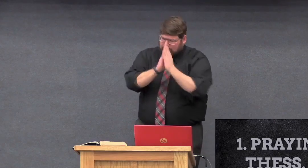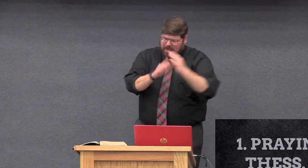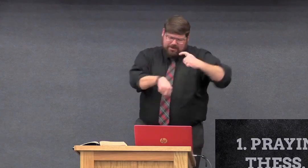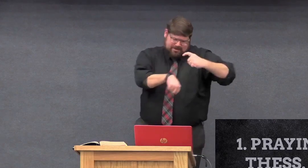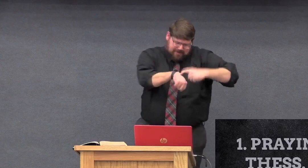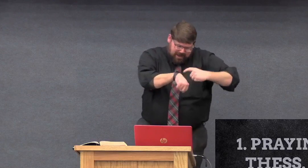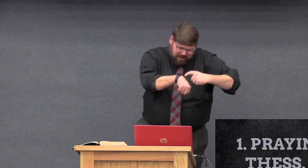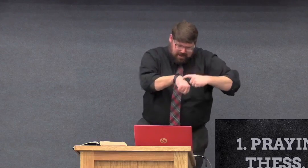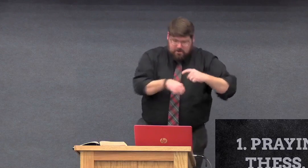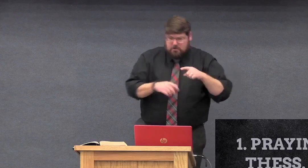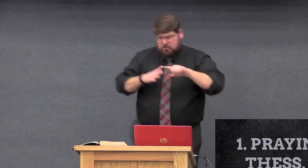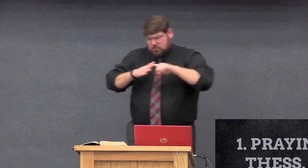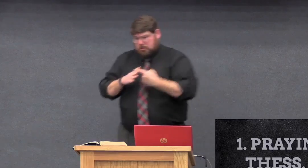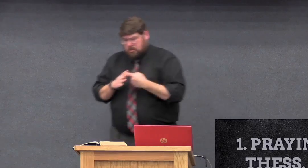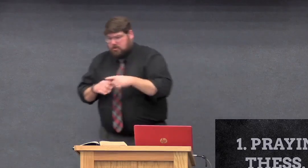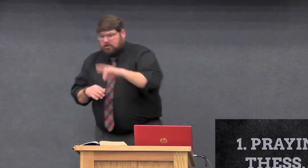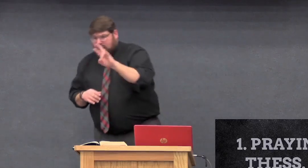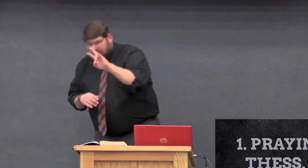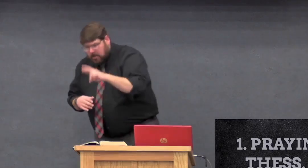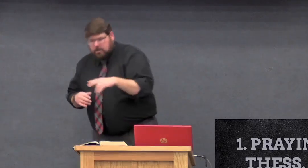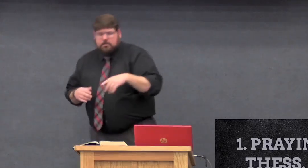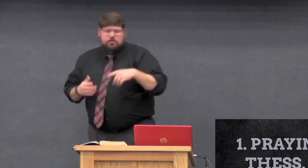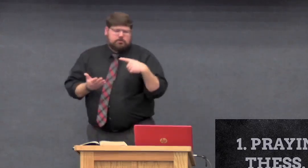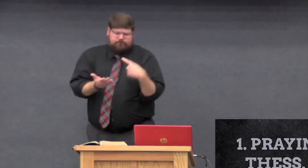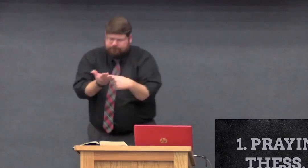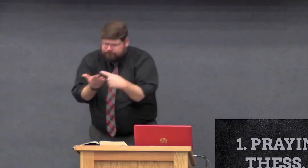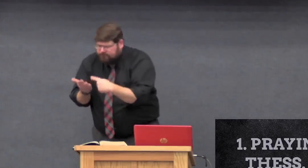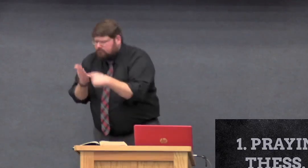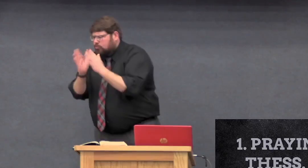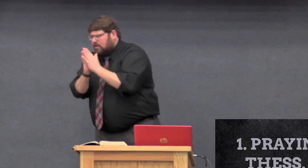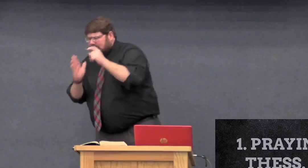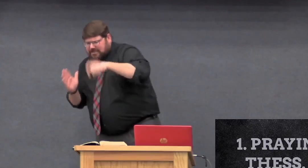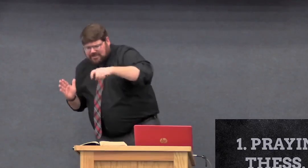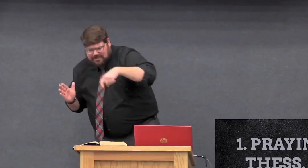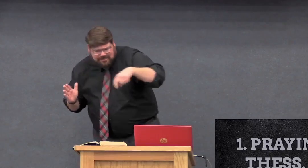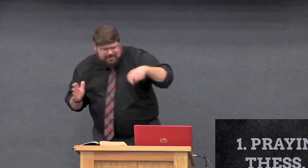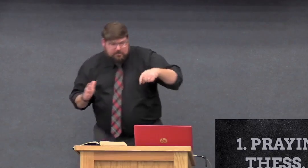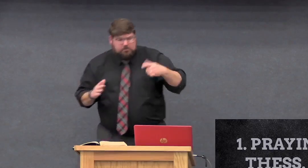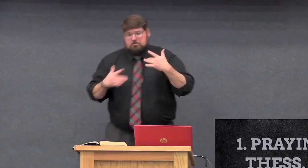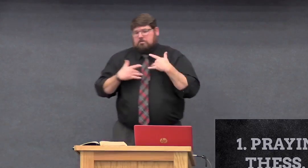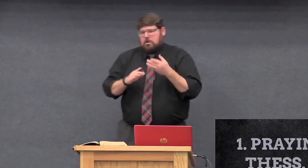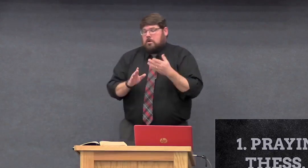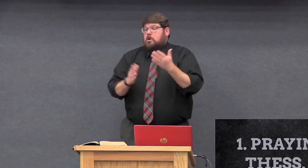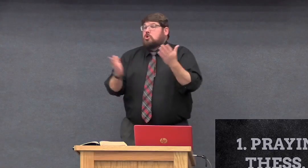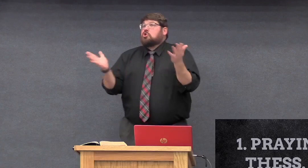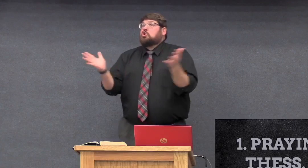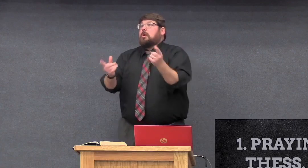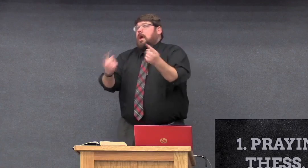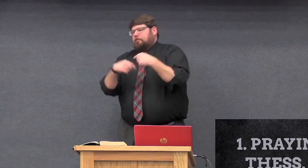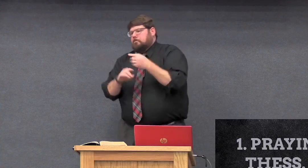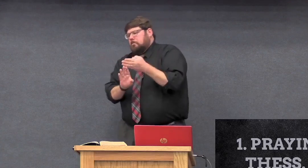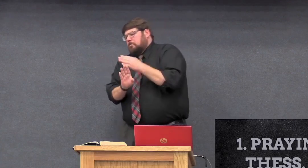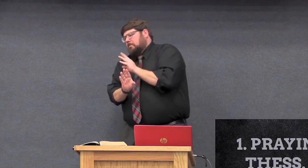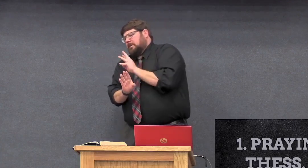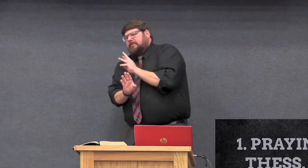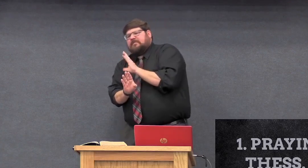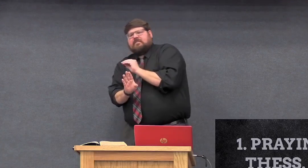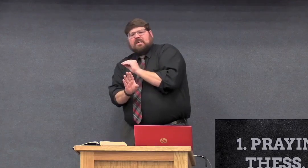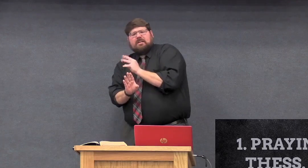come to that, a time of prayer. We begin with that at 7. We take some time to share prayer needs. I would encourage you to come